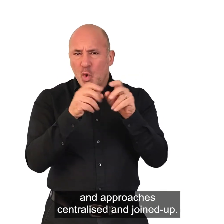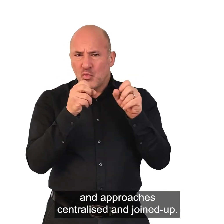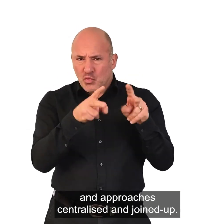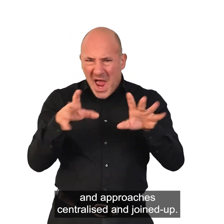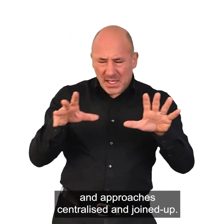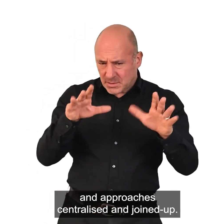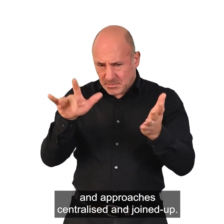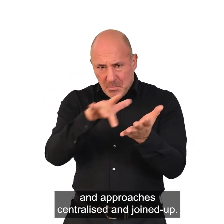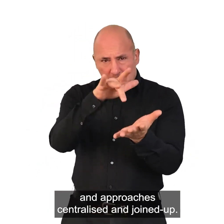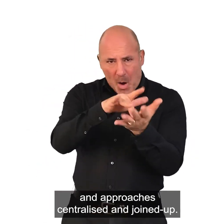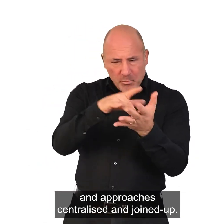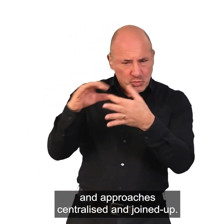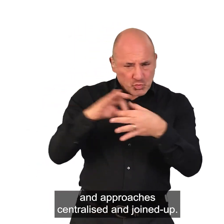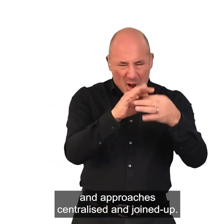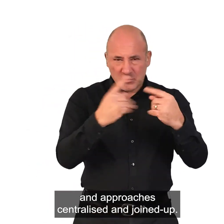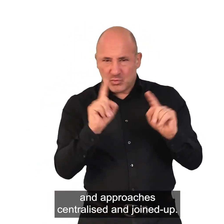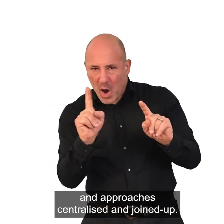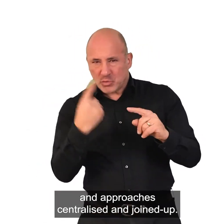and approaches centralised and joined up.